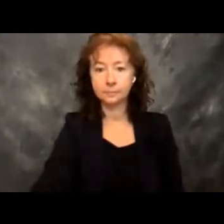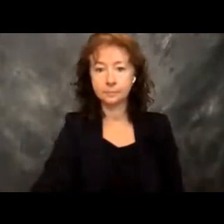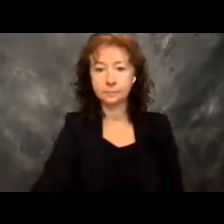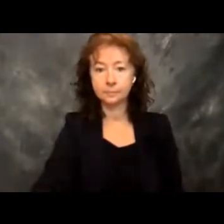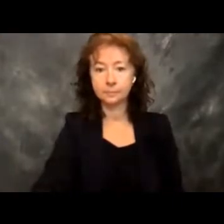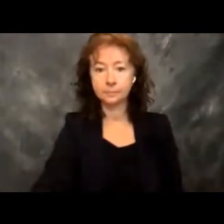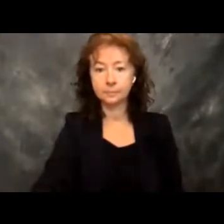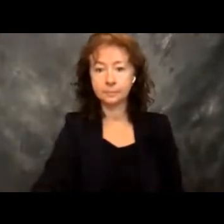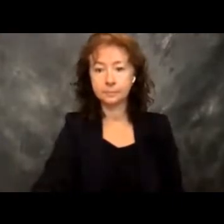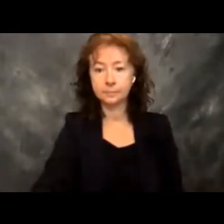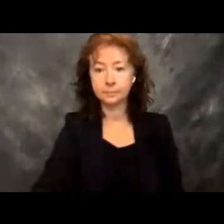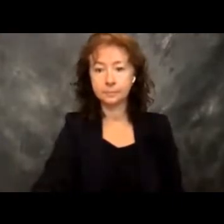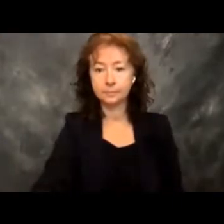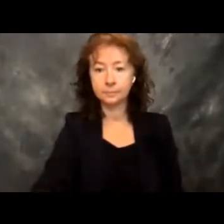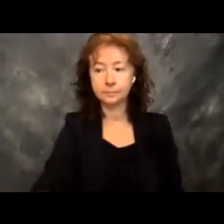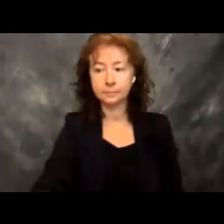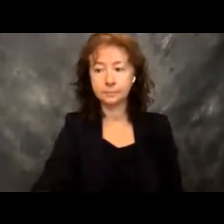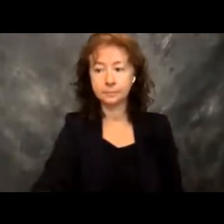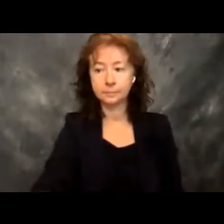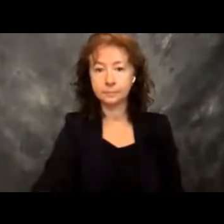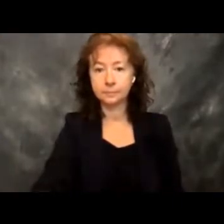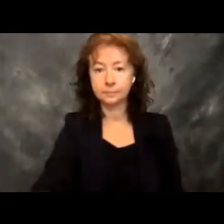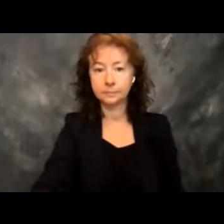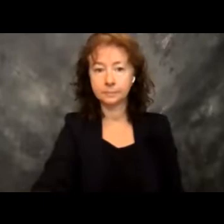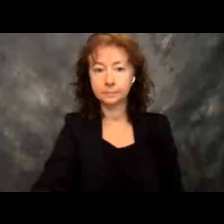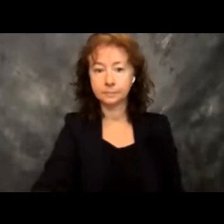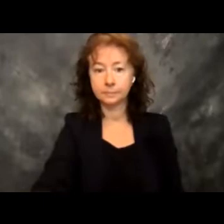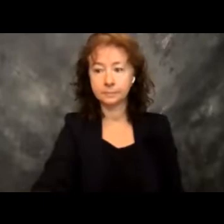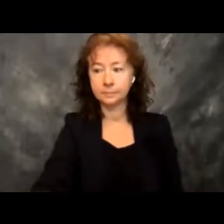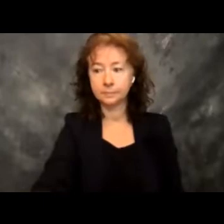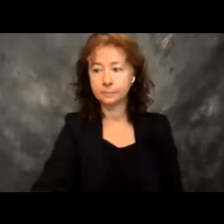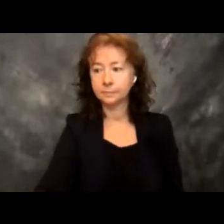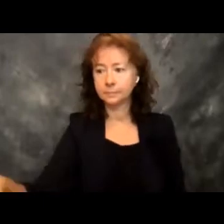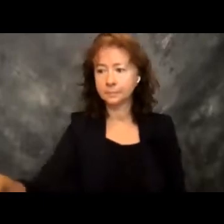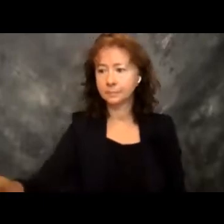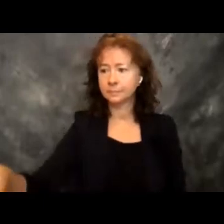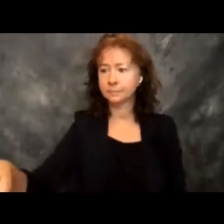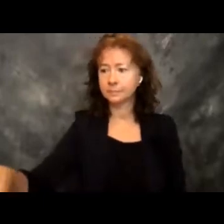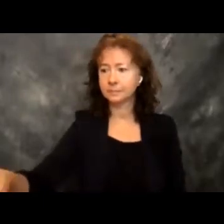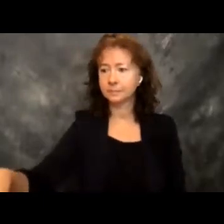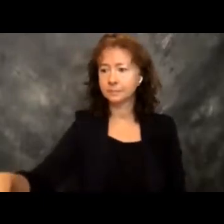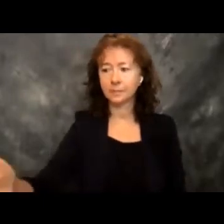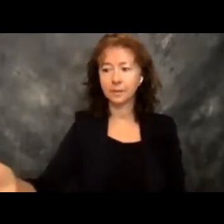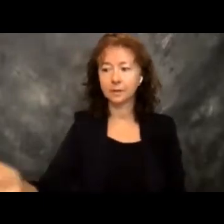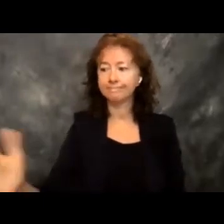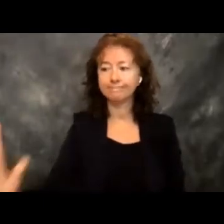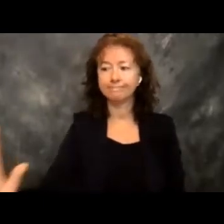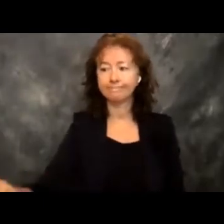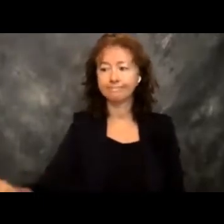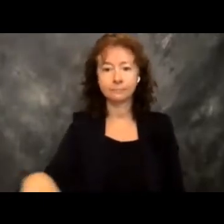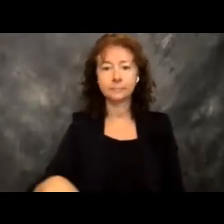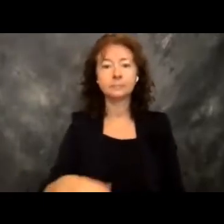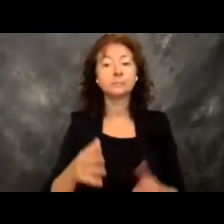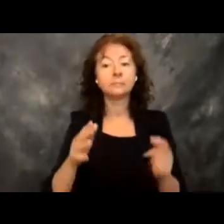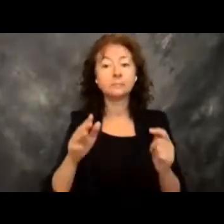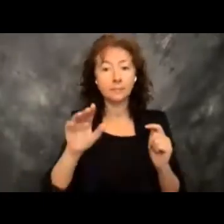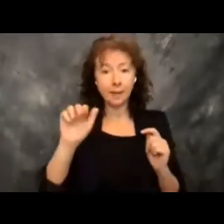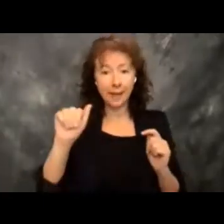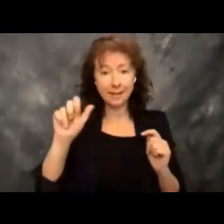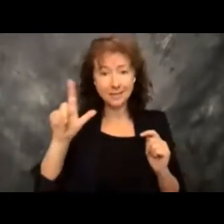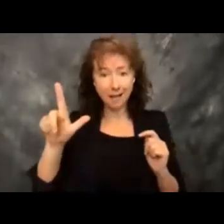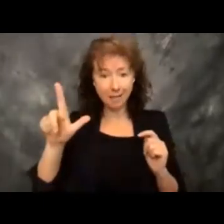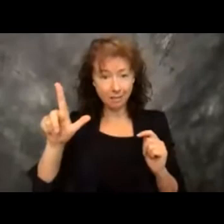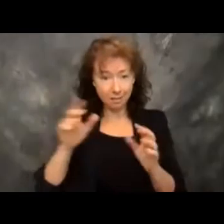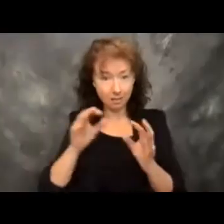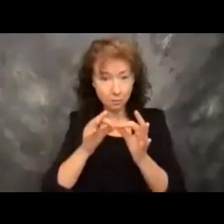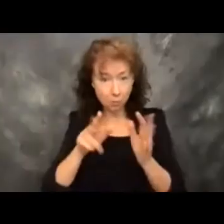And at this point, we ask those of you who are following this webinar through American Sign Language to switch